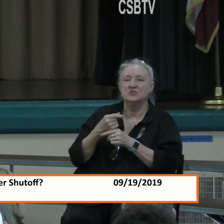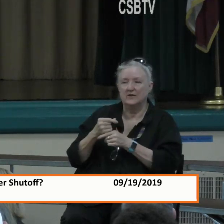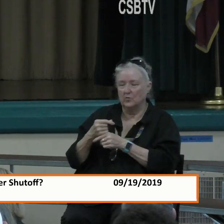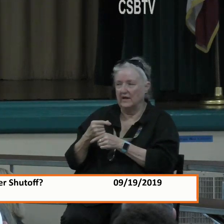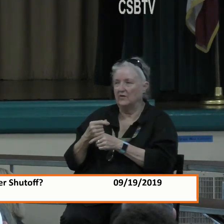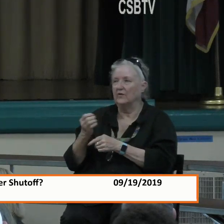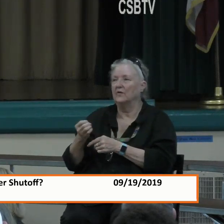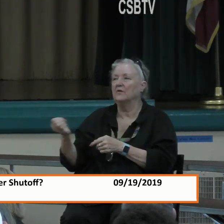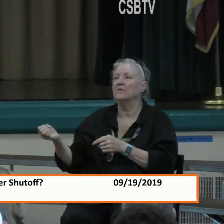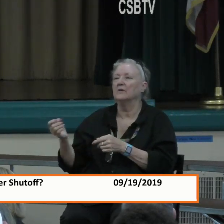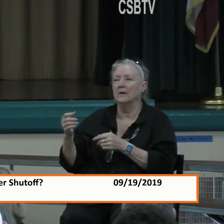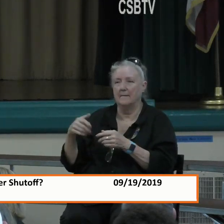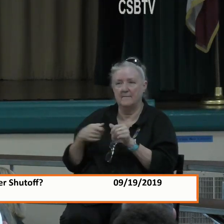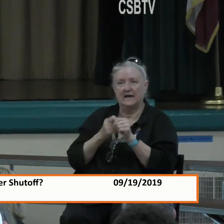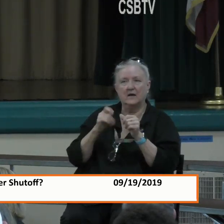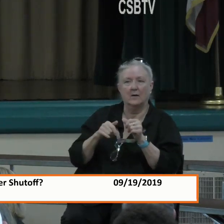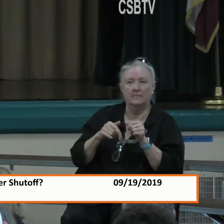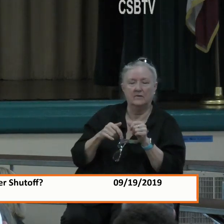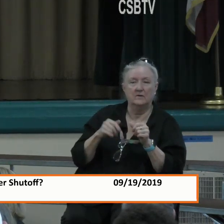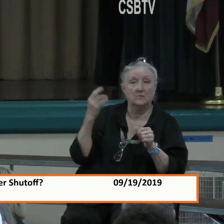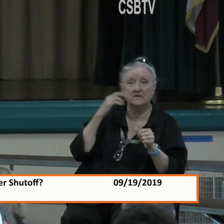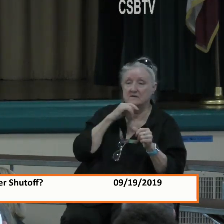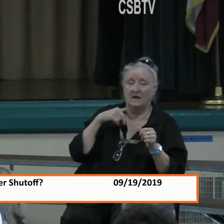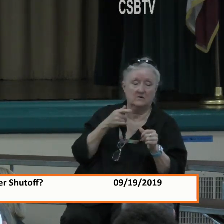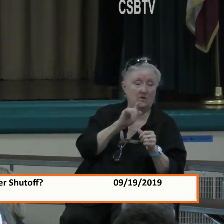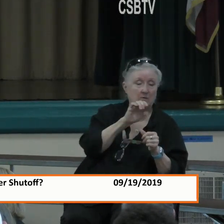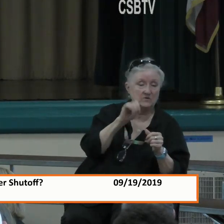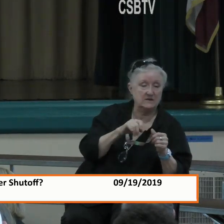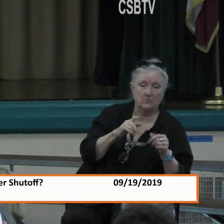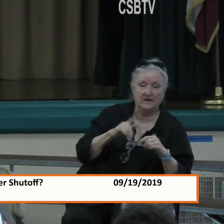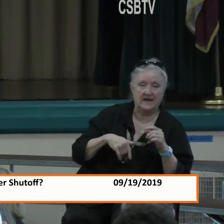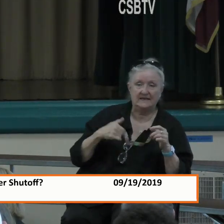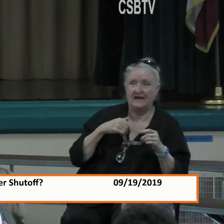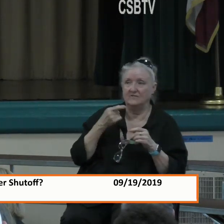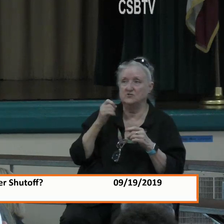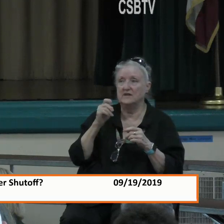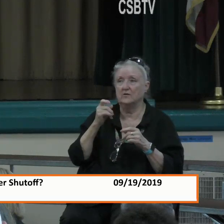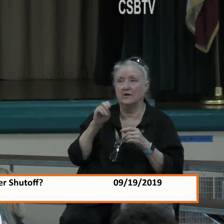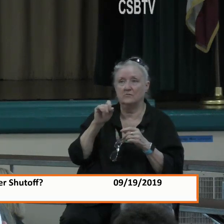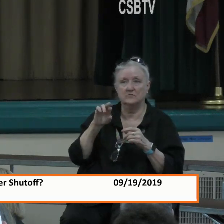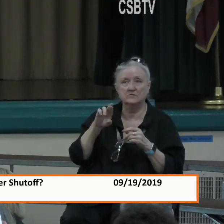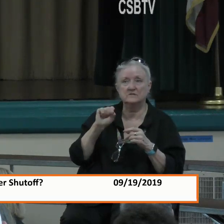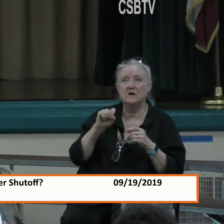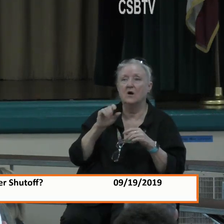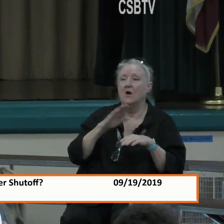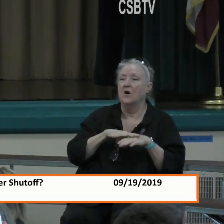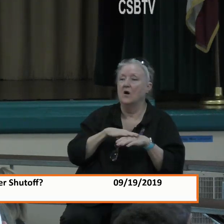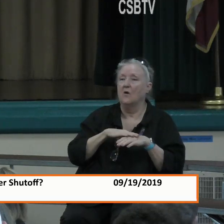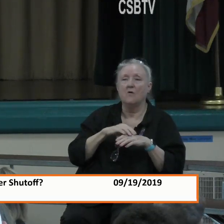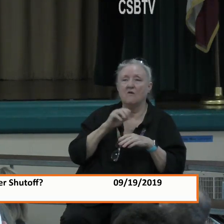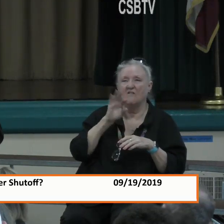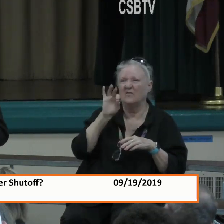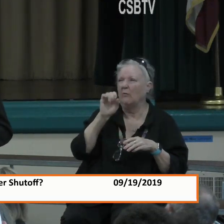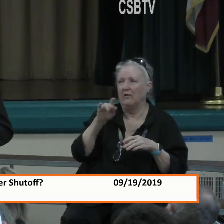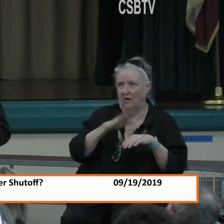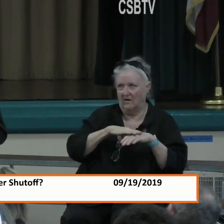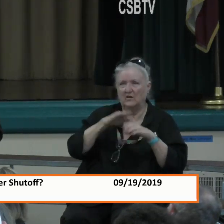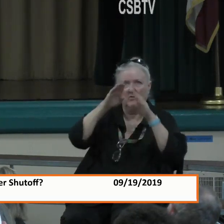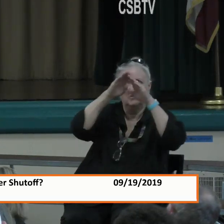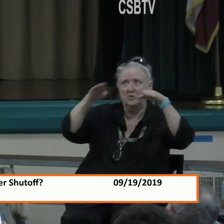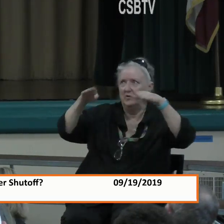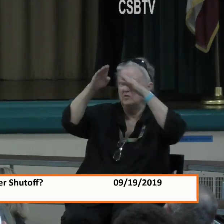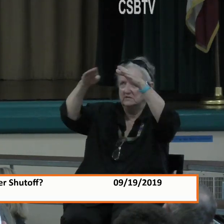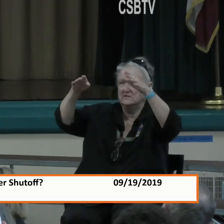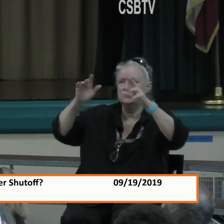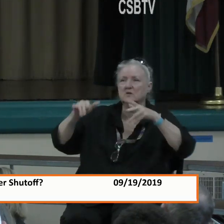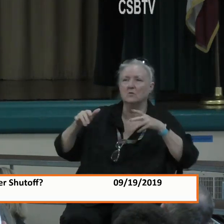The reason for it not being at 100% is because we cannot have generators or fuel on roofs, etc. So therefore, we have